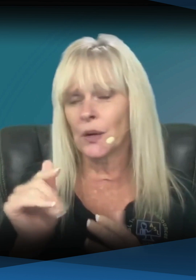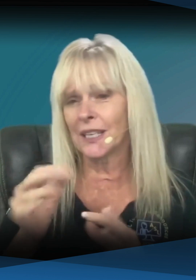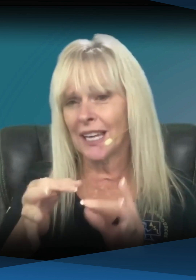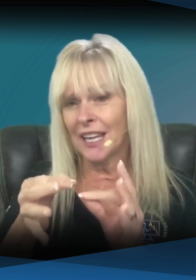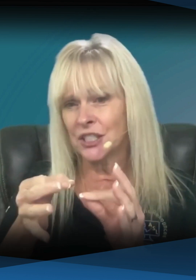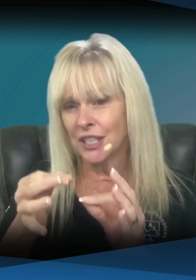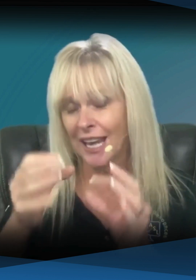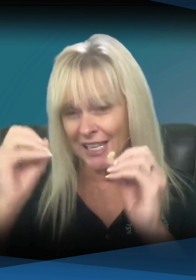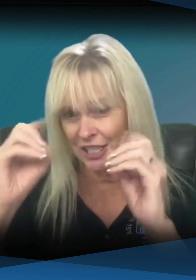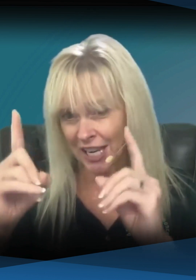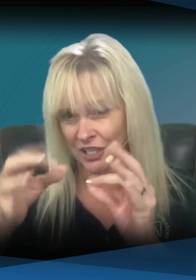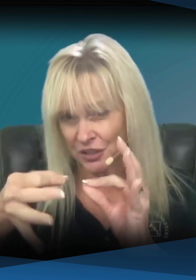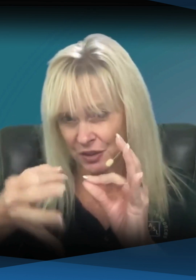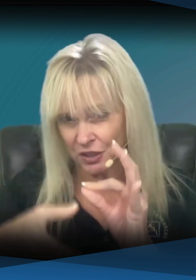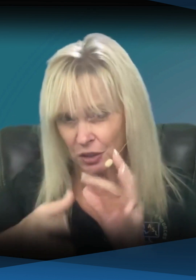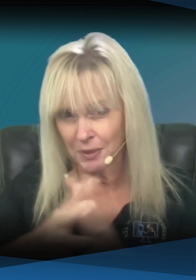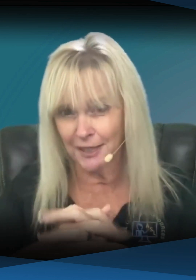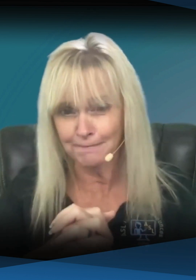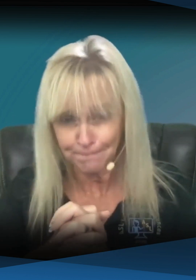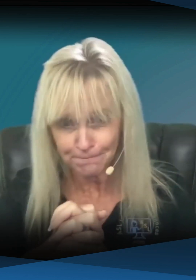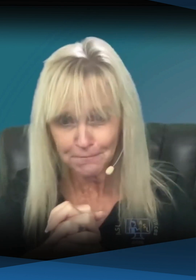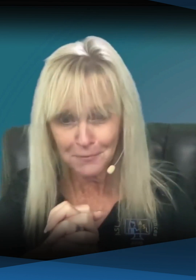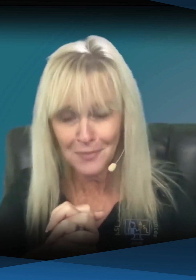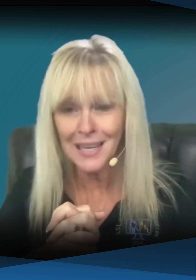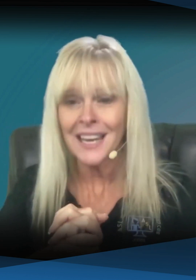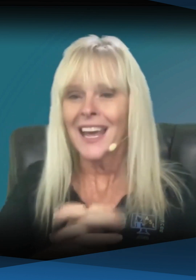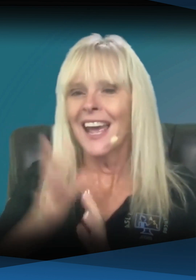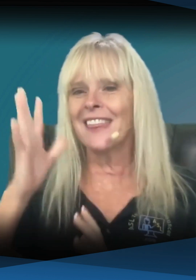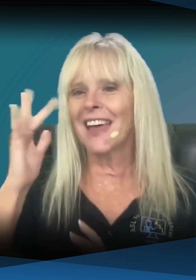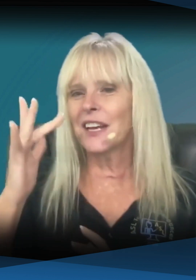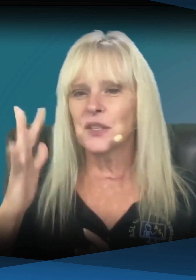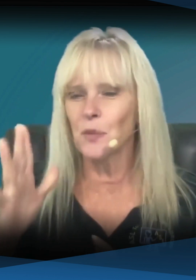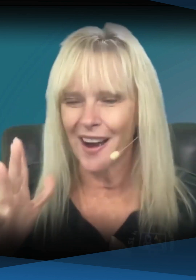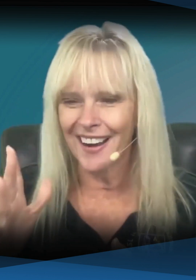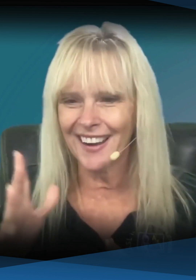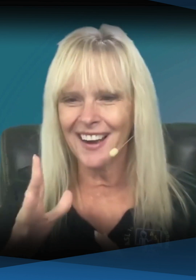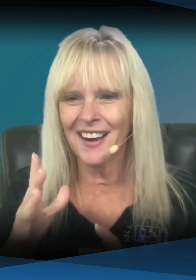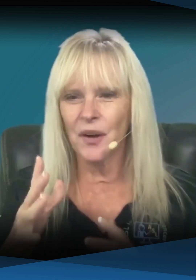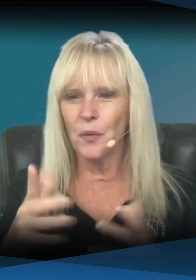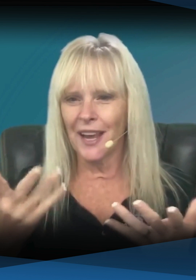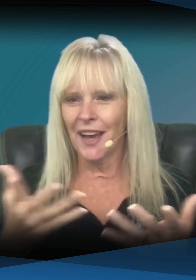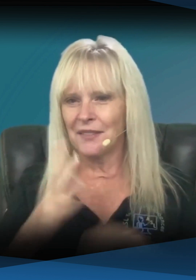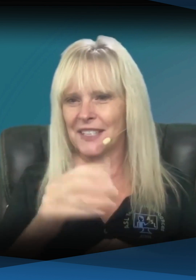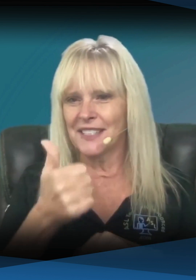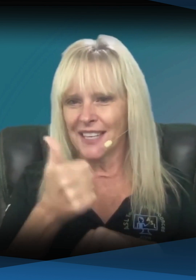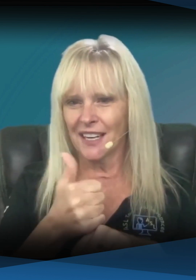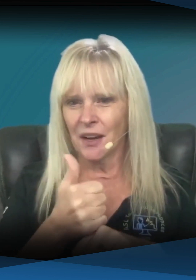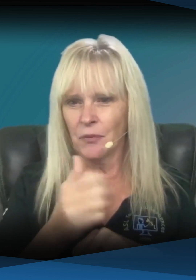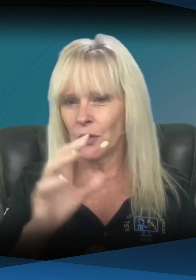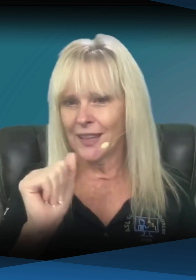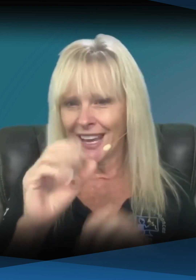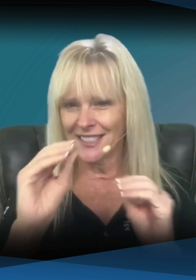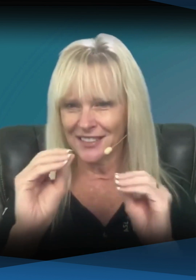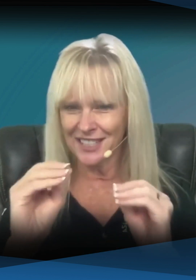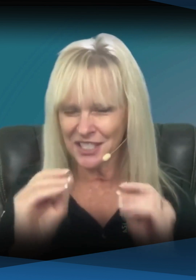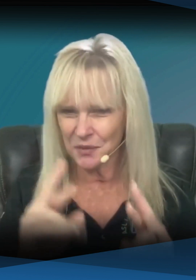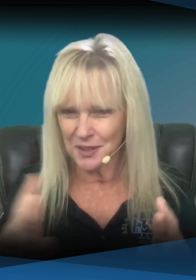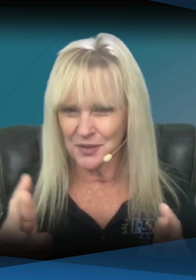in educational interpreting. And that is why we have this set up with ASL Teaching